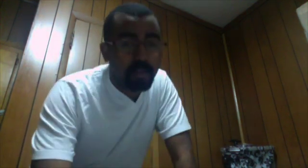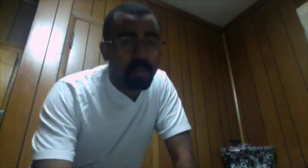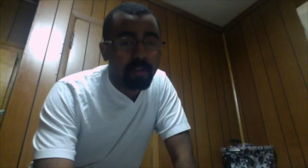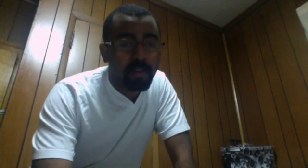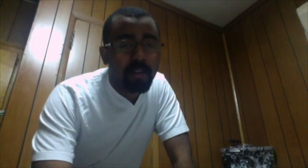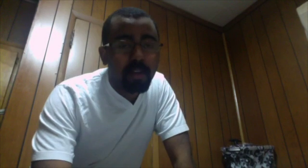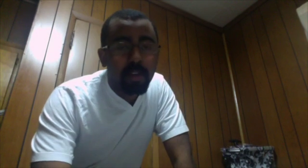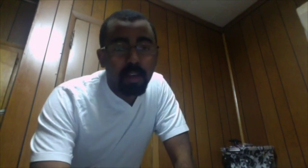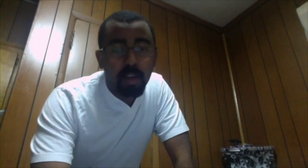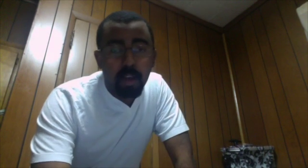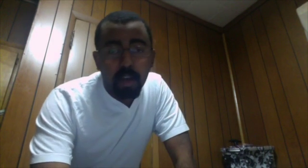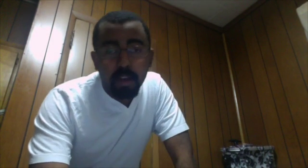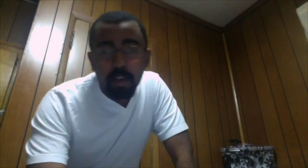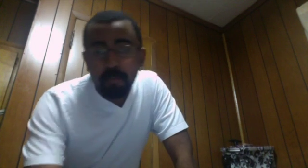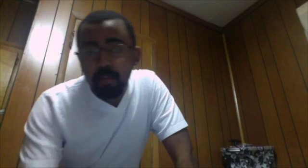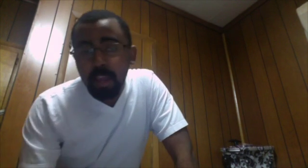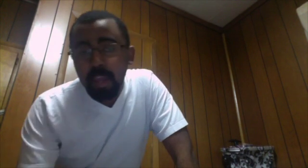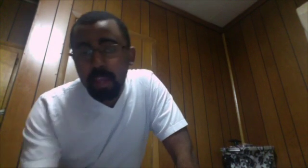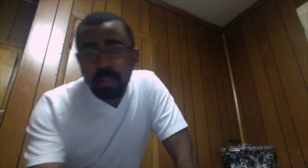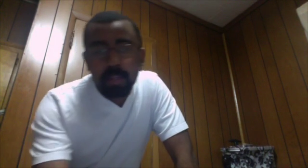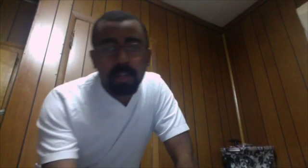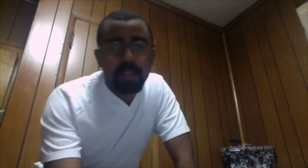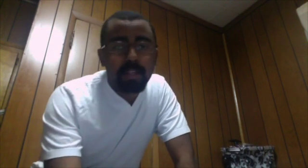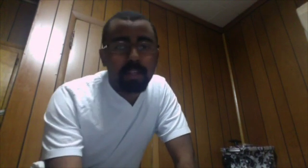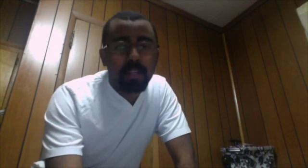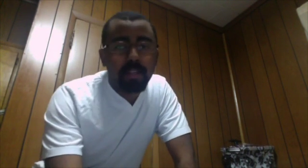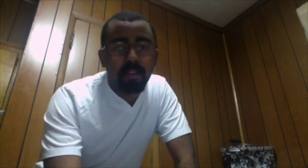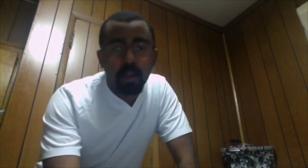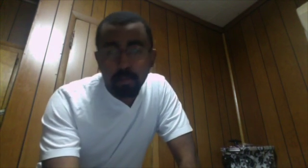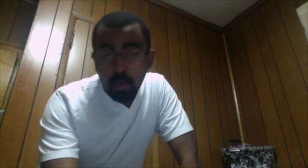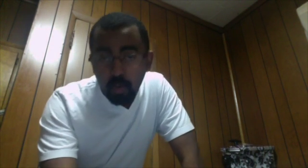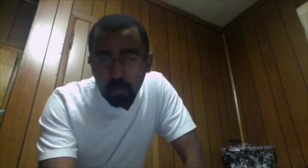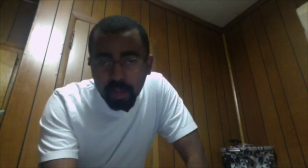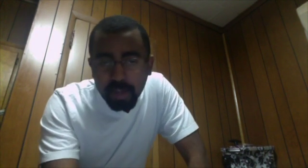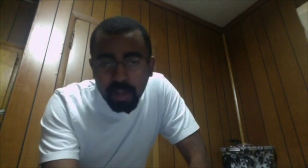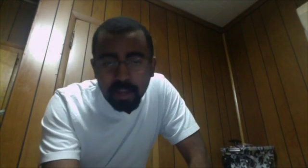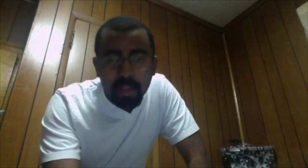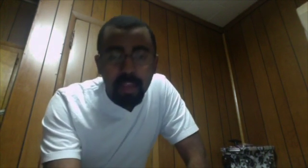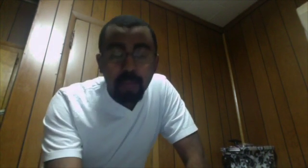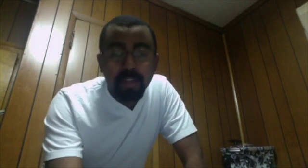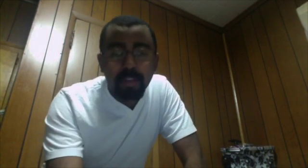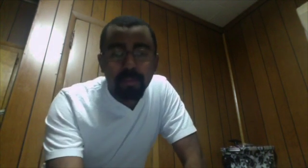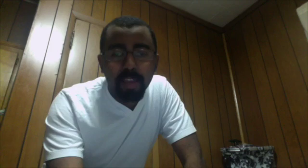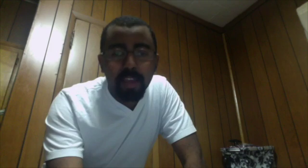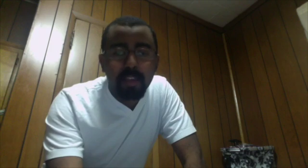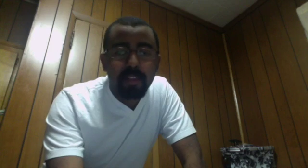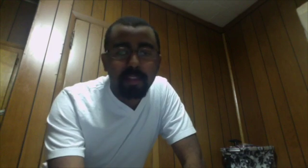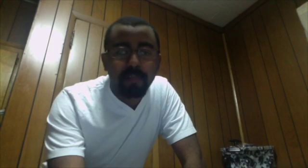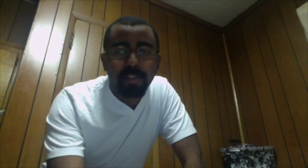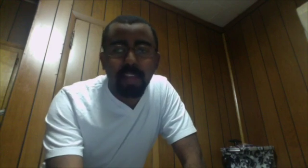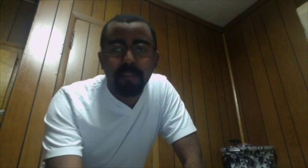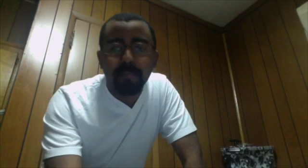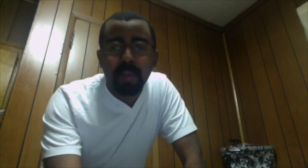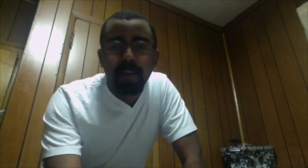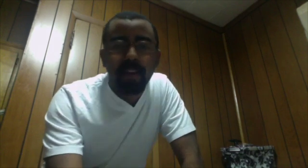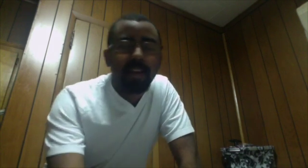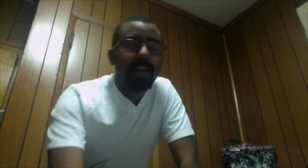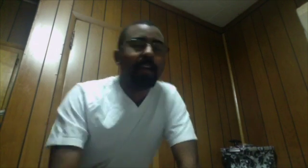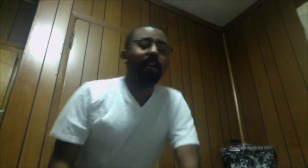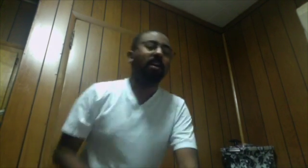isn't. Number 8. No. Oh my god. That was number 8. This is number 7. My bad.